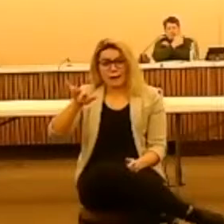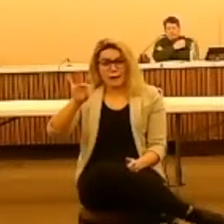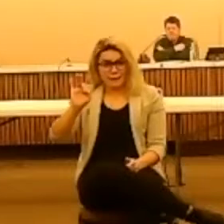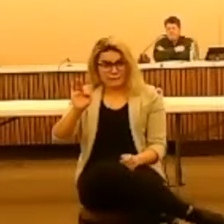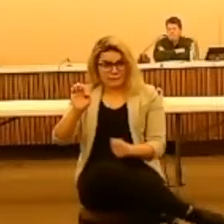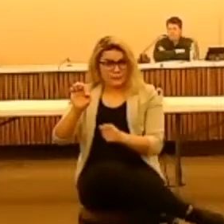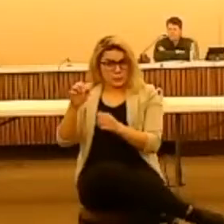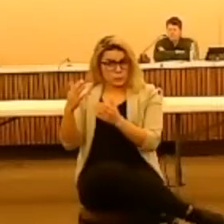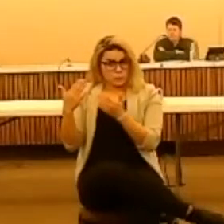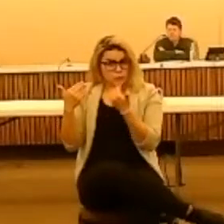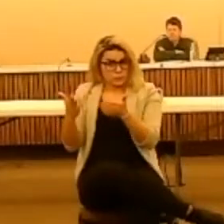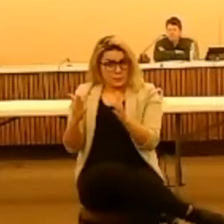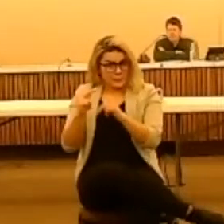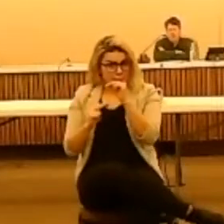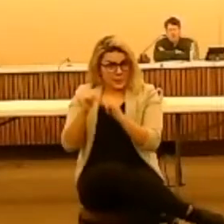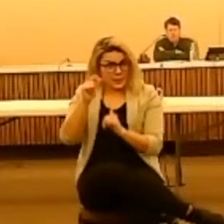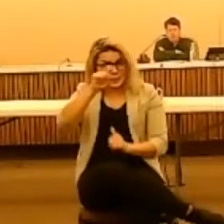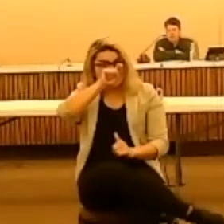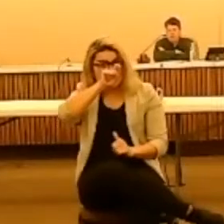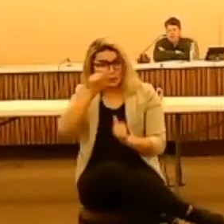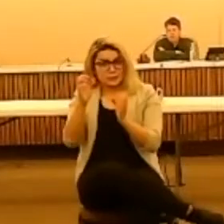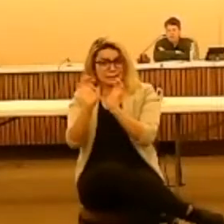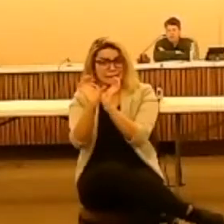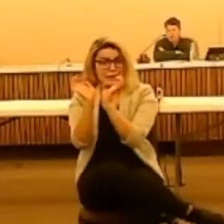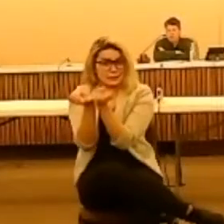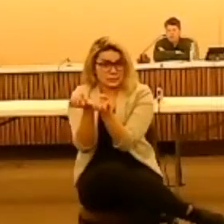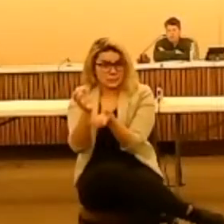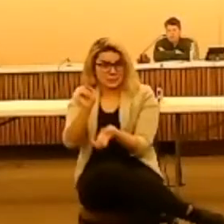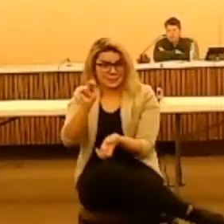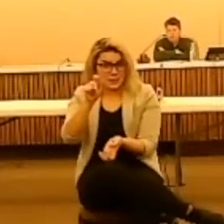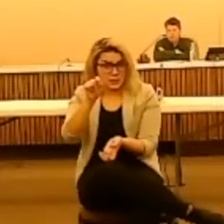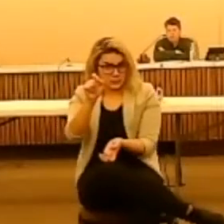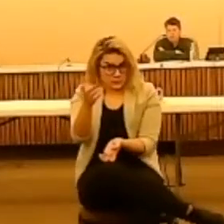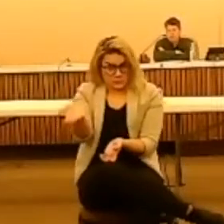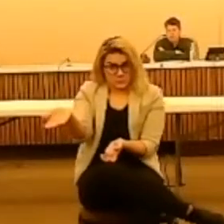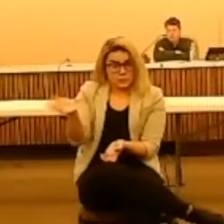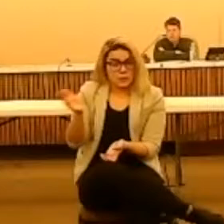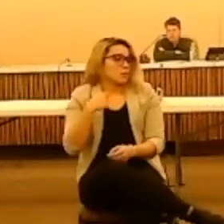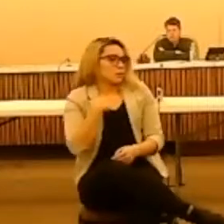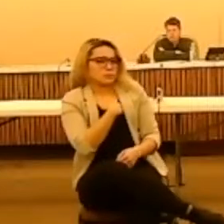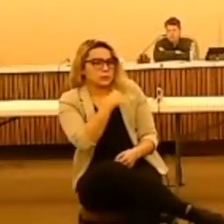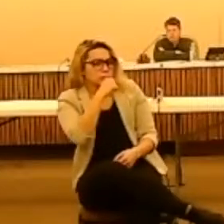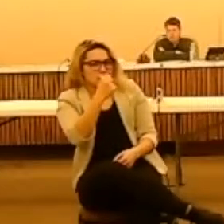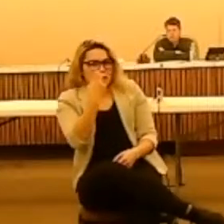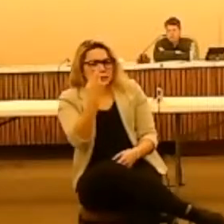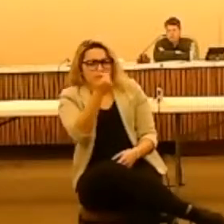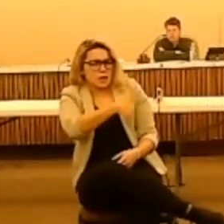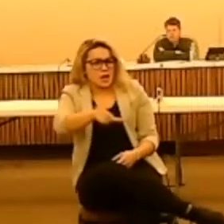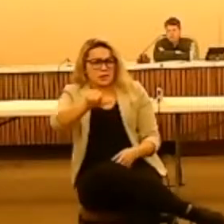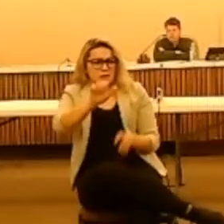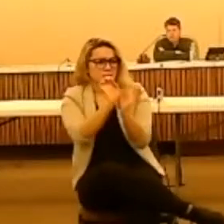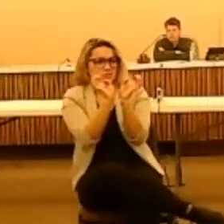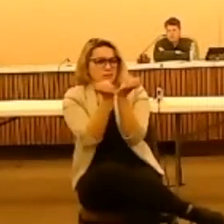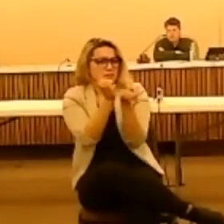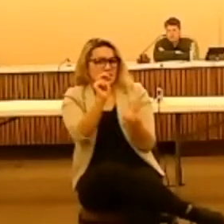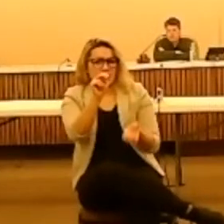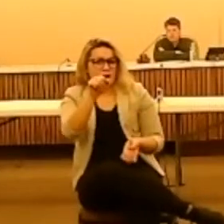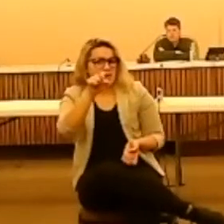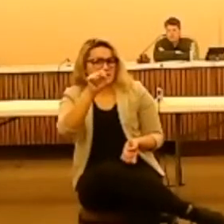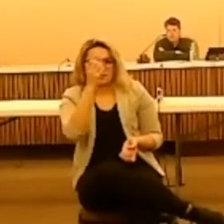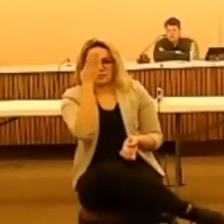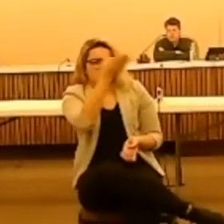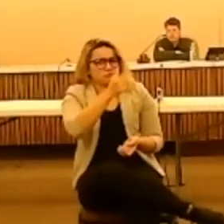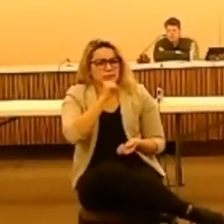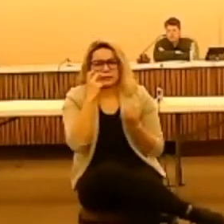Not yet. We did not observe a bald eagle's nest on site. The consultant that we're working with, we've actually